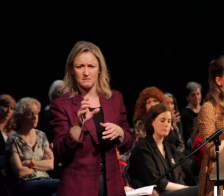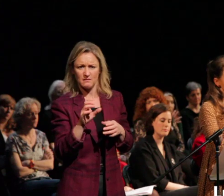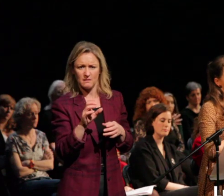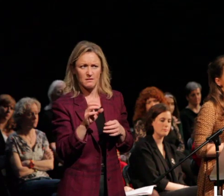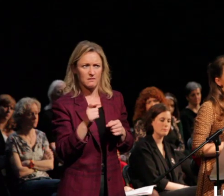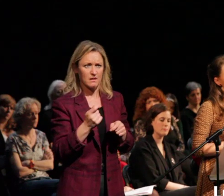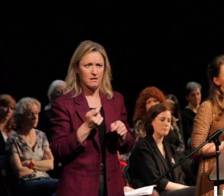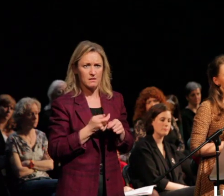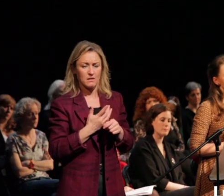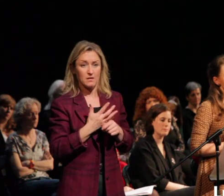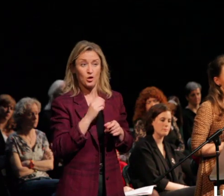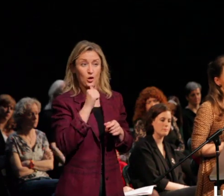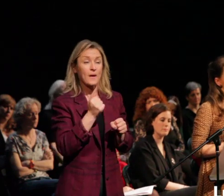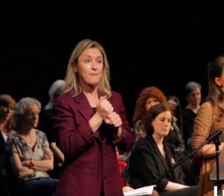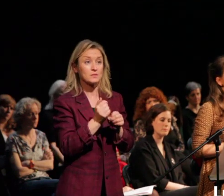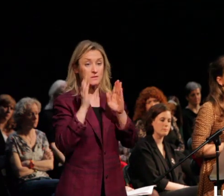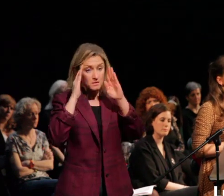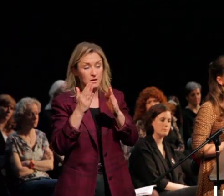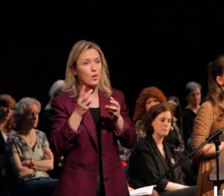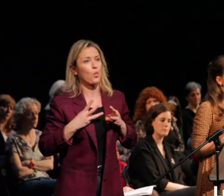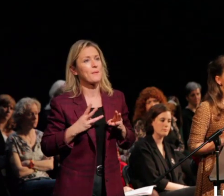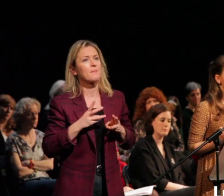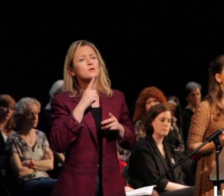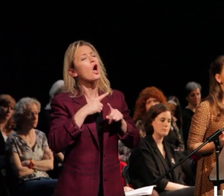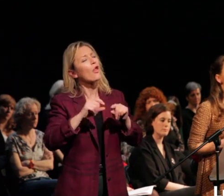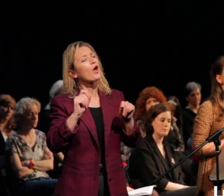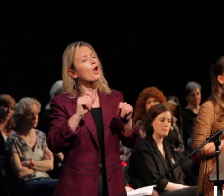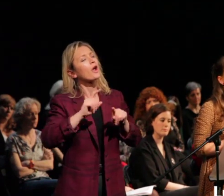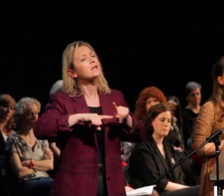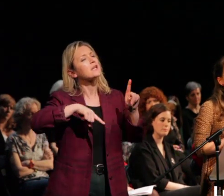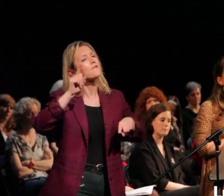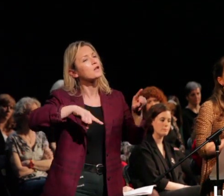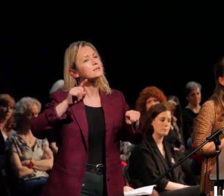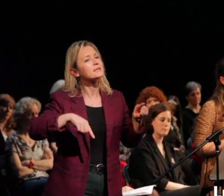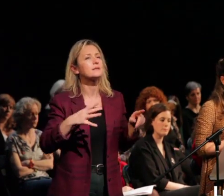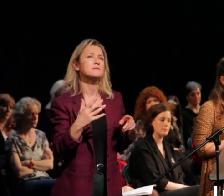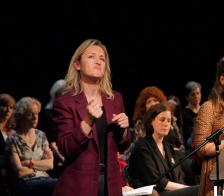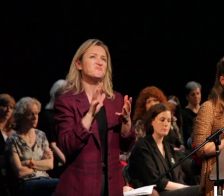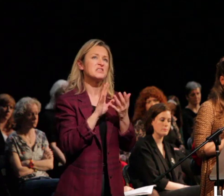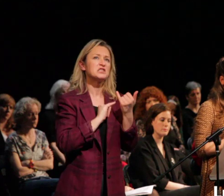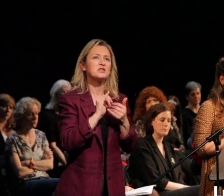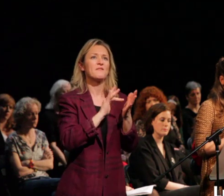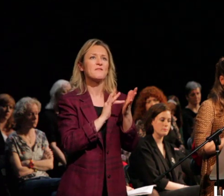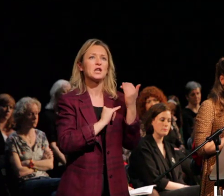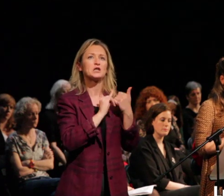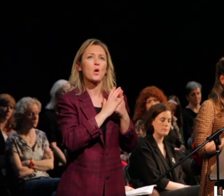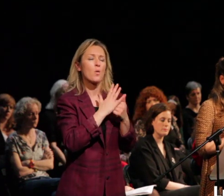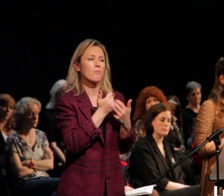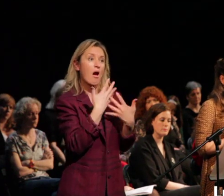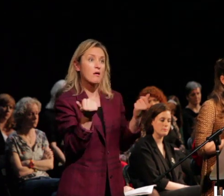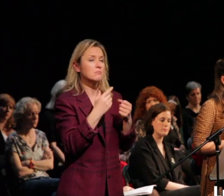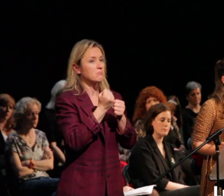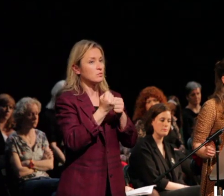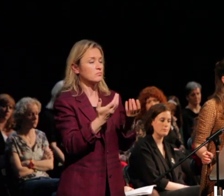that were specifically about women in theatre, but in terms of other areas of diversity, quite a lot of work had been going on in the last sort of 10 to 15 years.